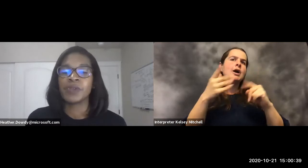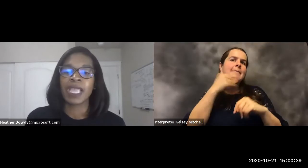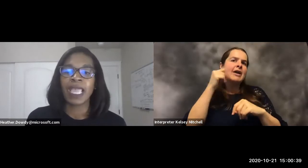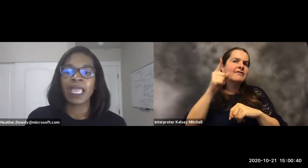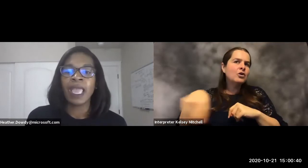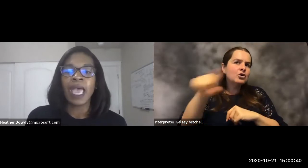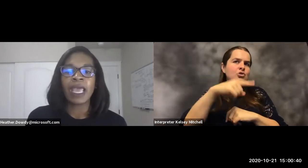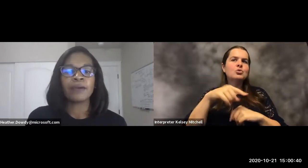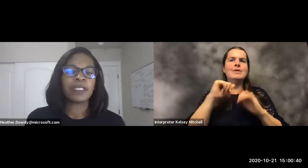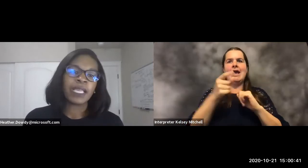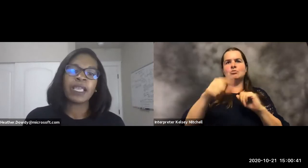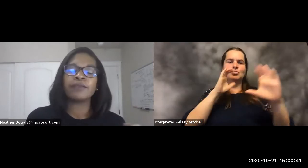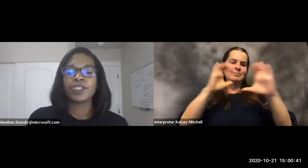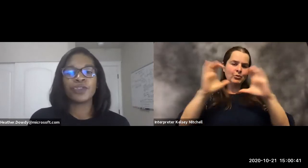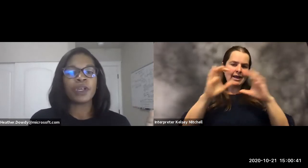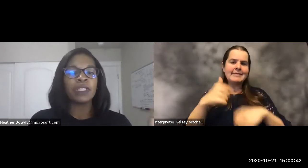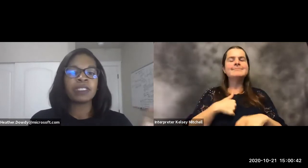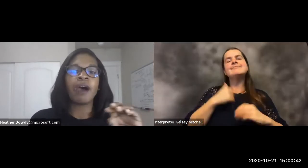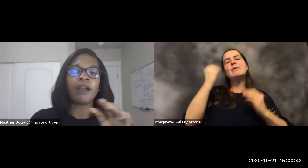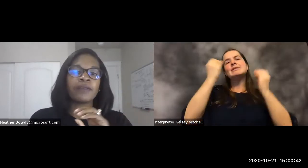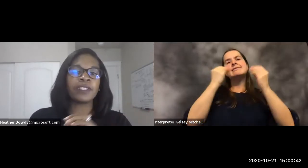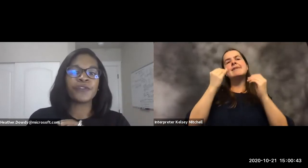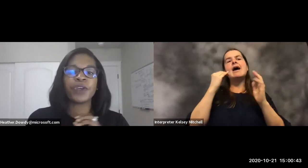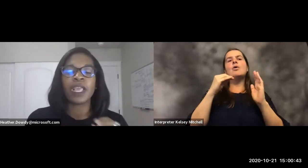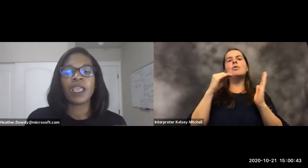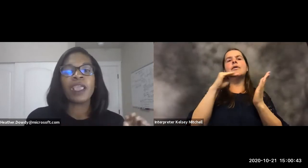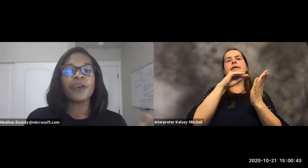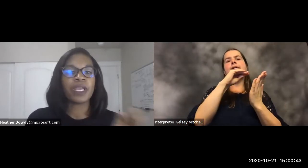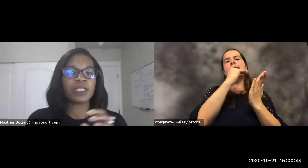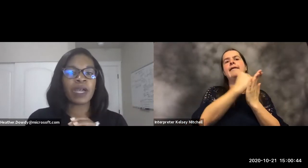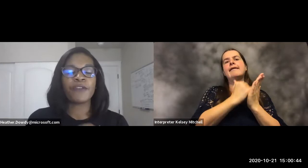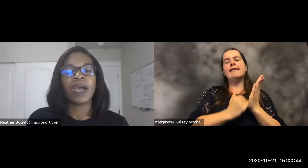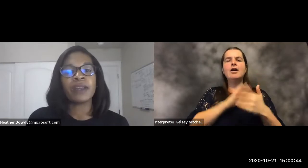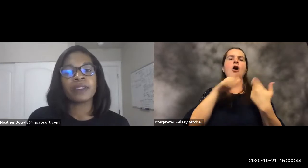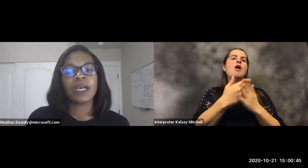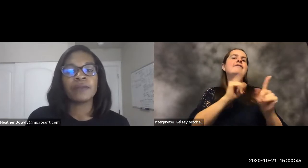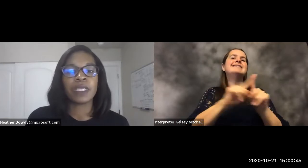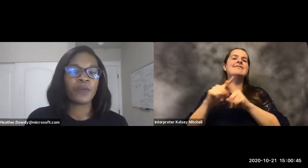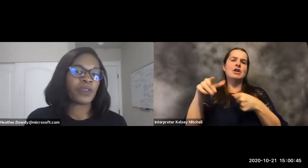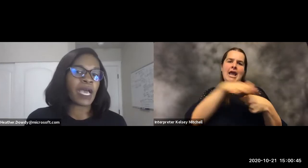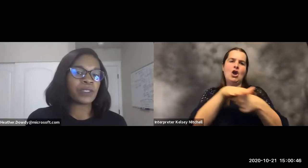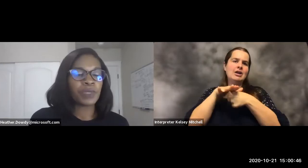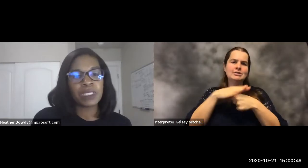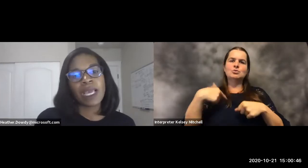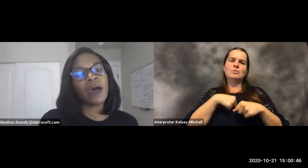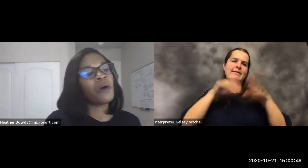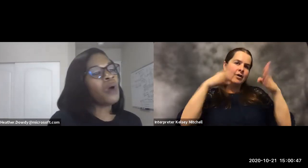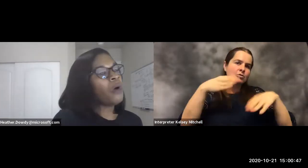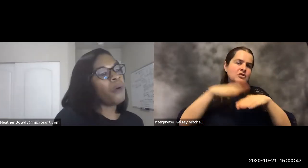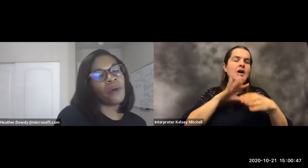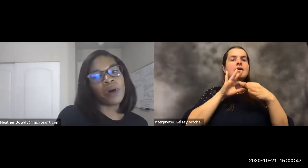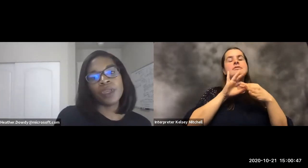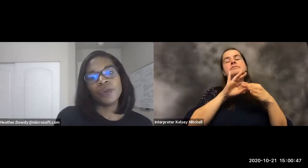which you communicate. And I was thinking of just, listing all of the different areas that we find ourselves in, whether that's